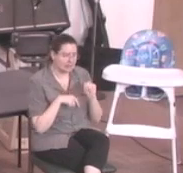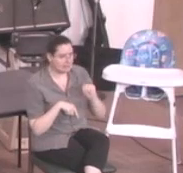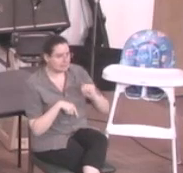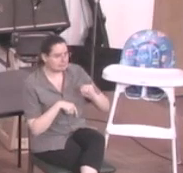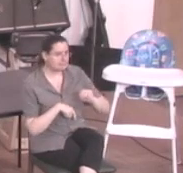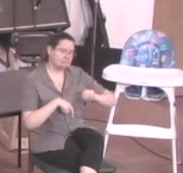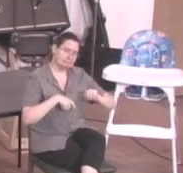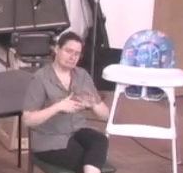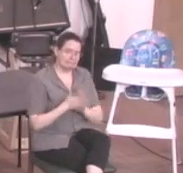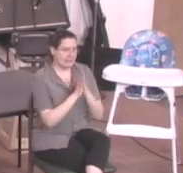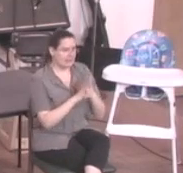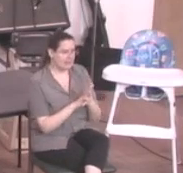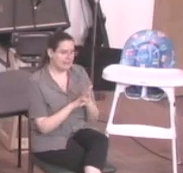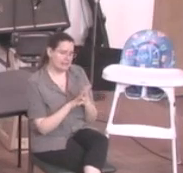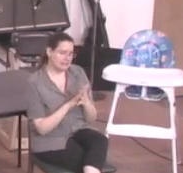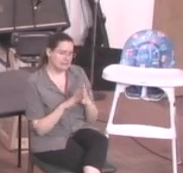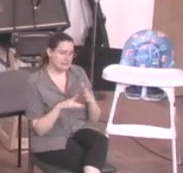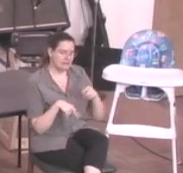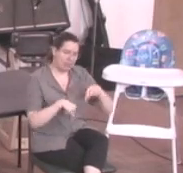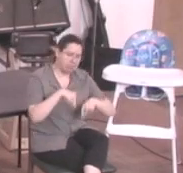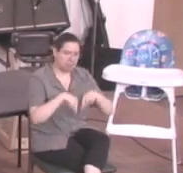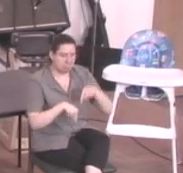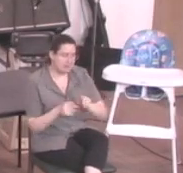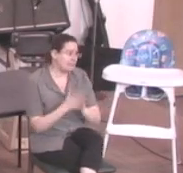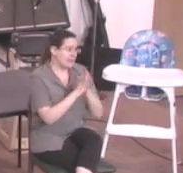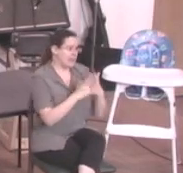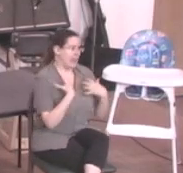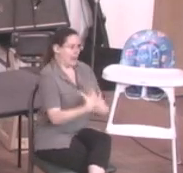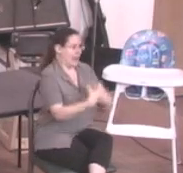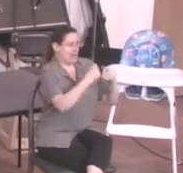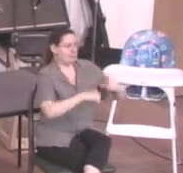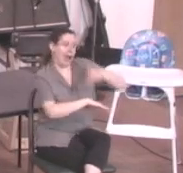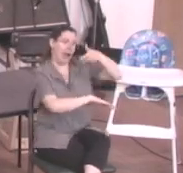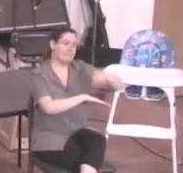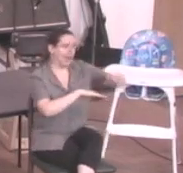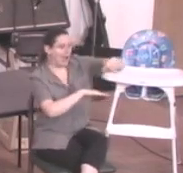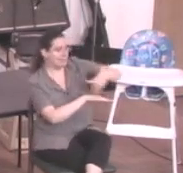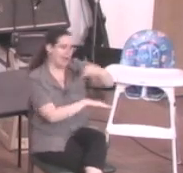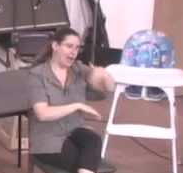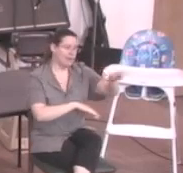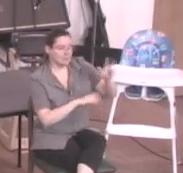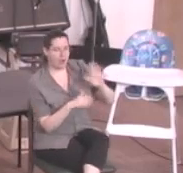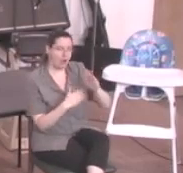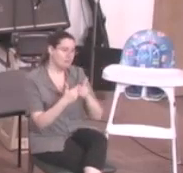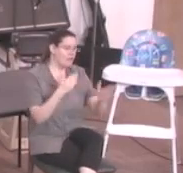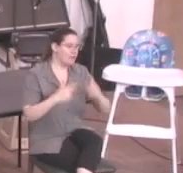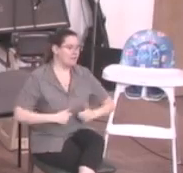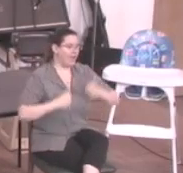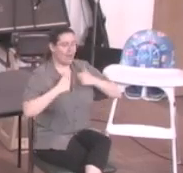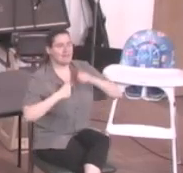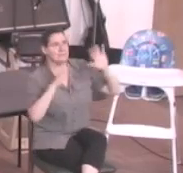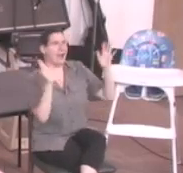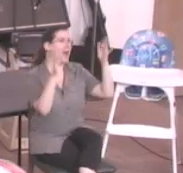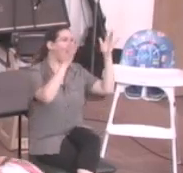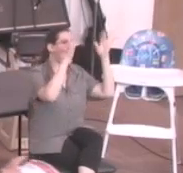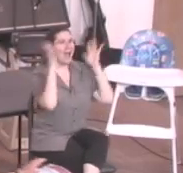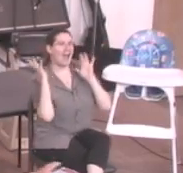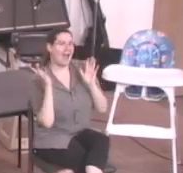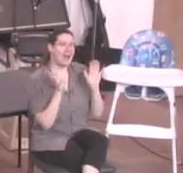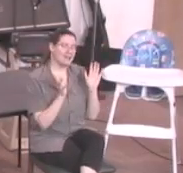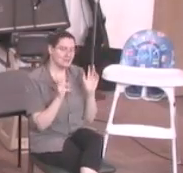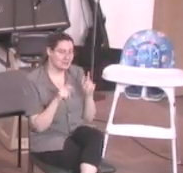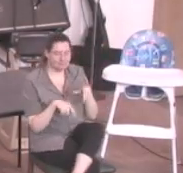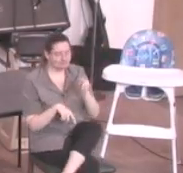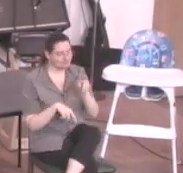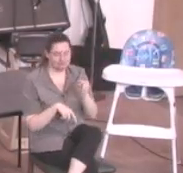Now, about for the first week or two, it'll be you'll be, whoo. Some of you might even make it a month.